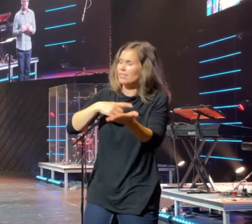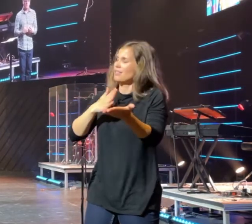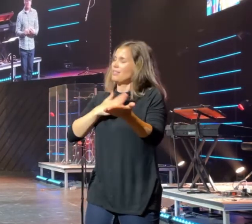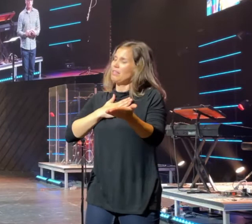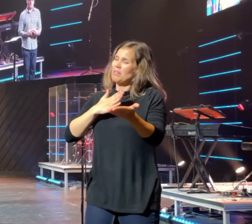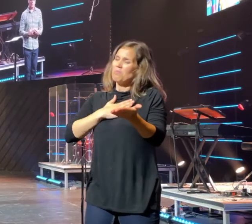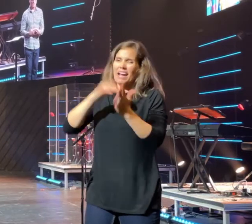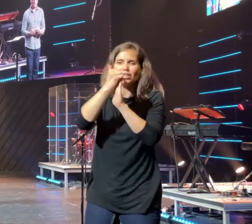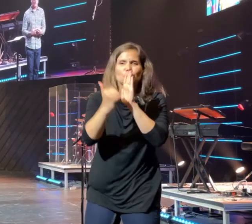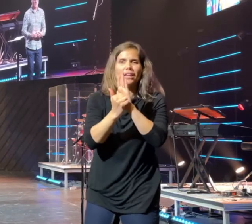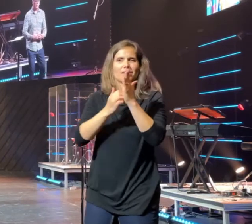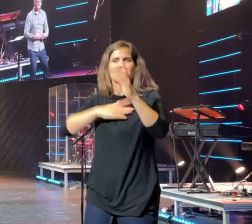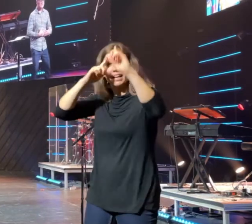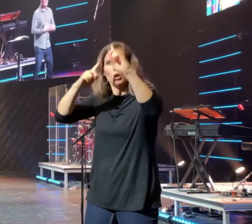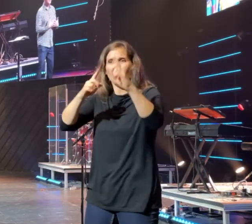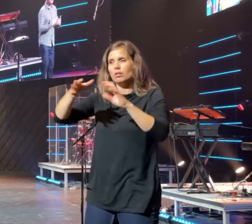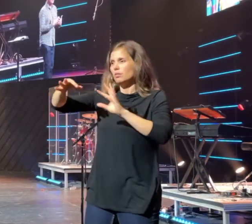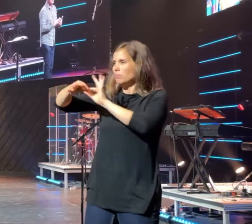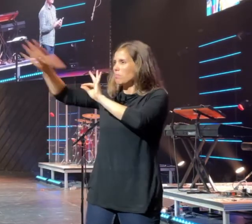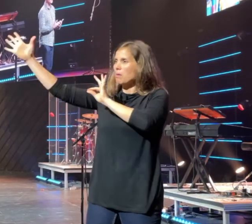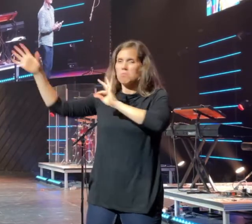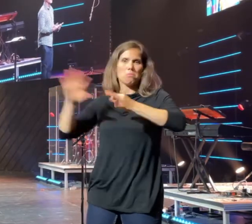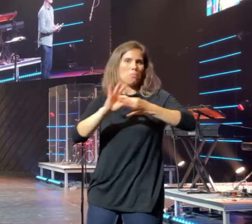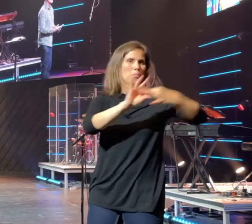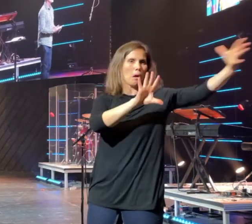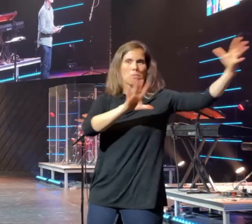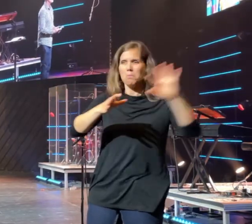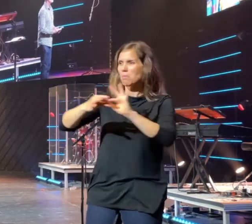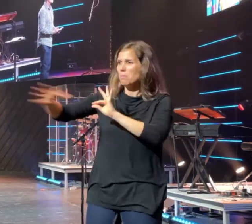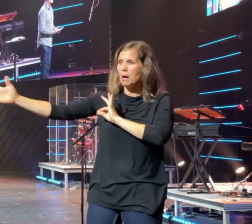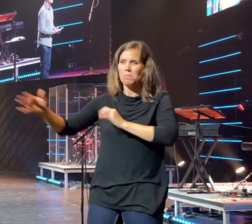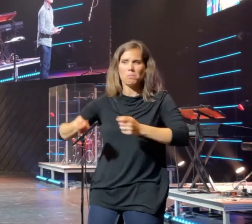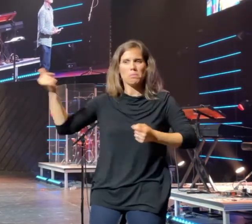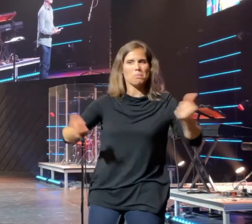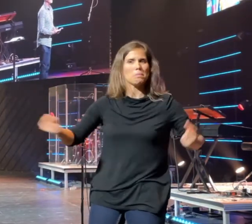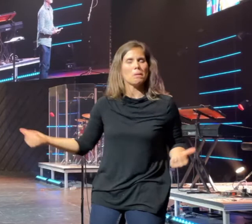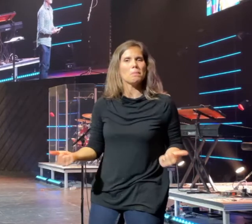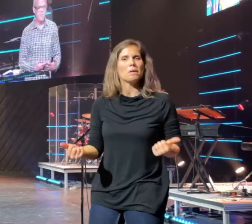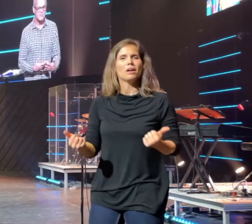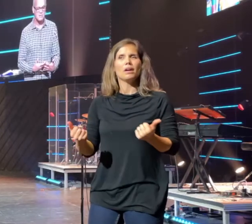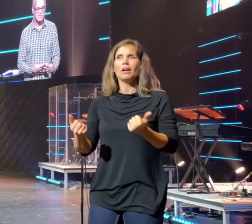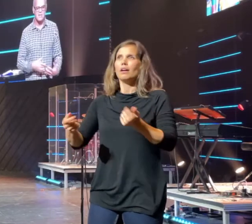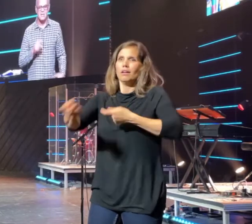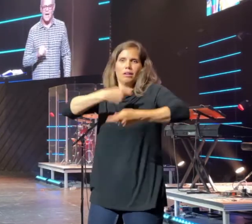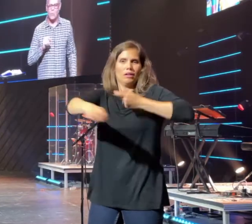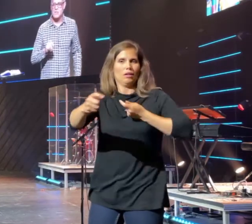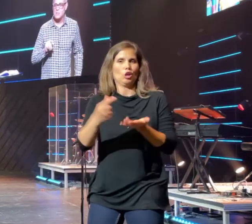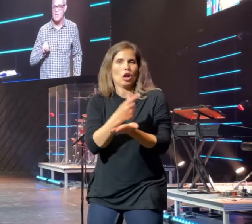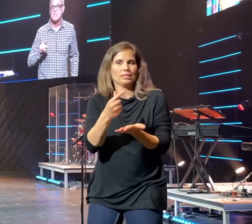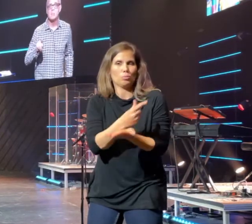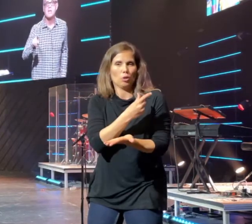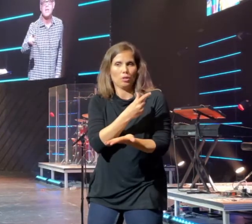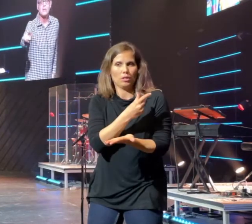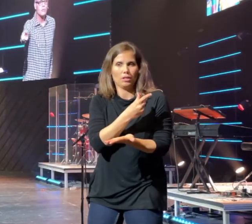your agenda. And releasing through the gospel a new way of living, a new way of seeing. And Paul says, listen, God wants to